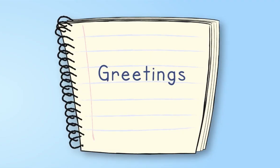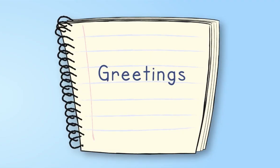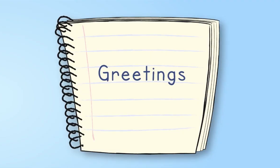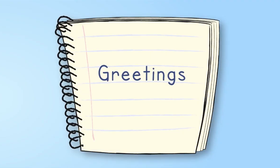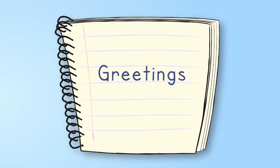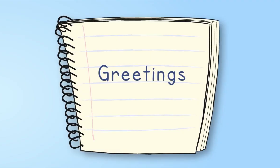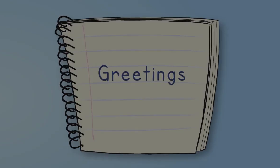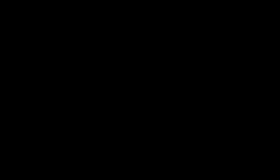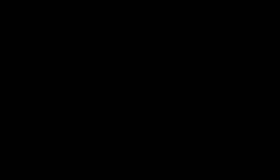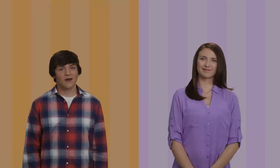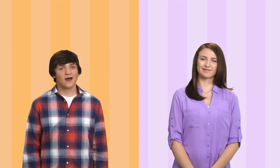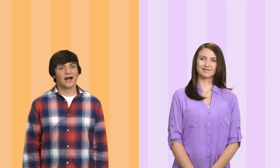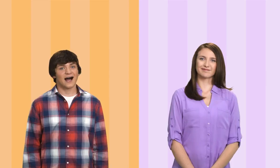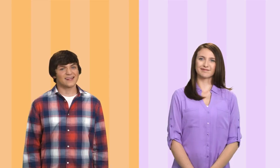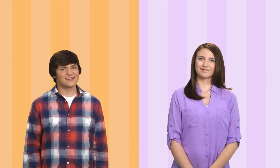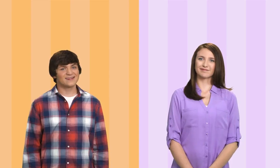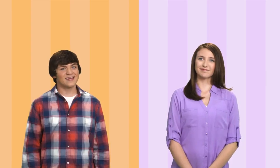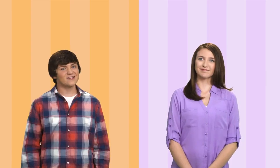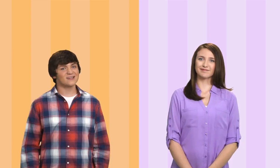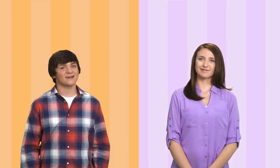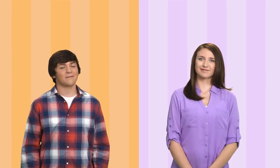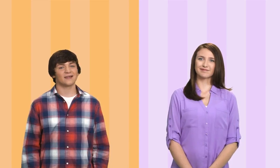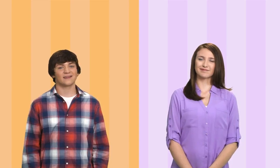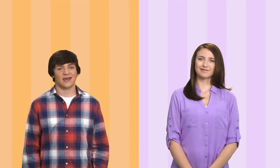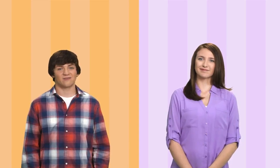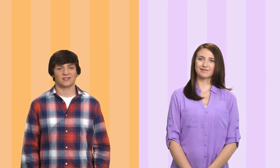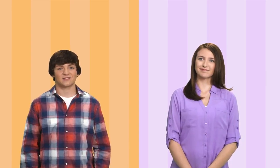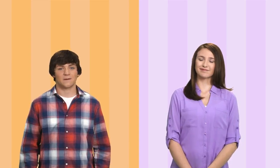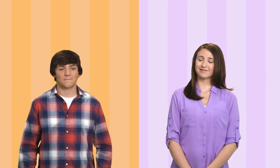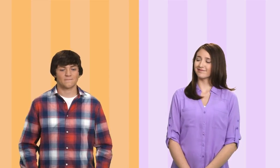Greetings! I think I'm getting the hang of this.